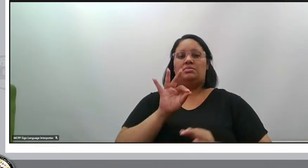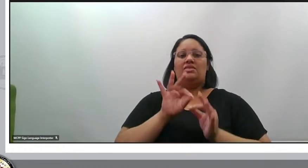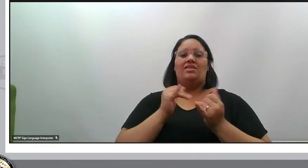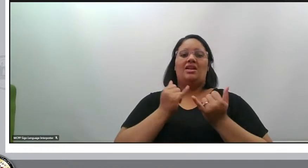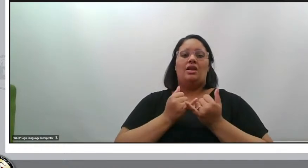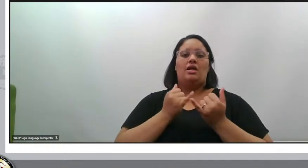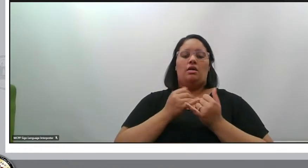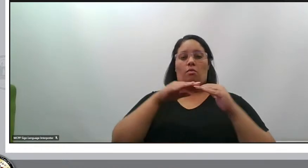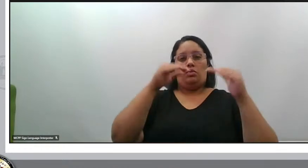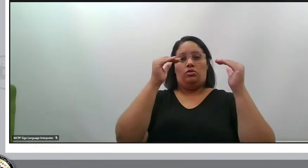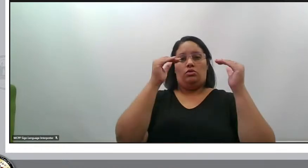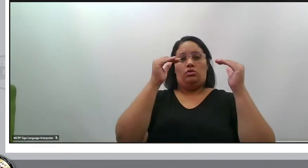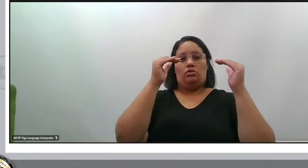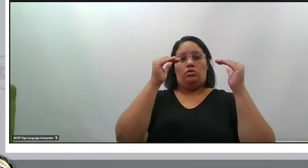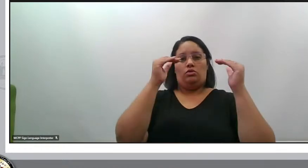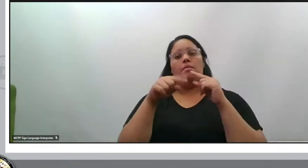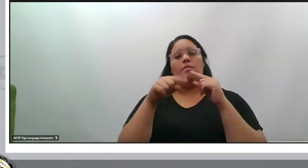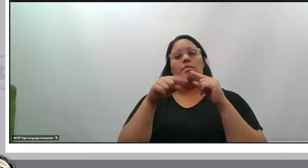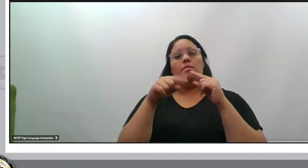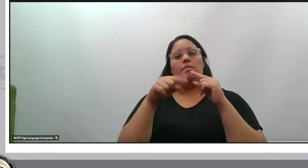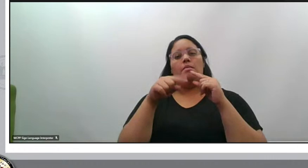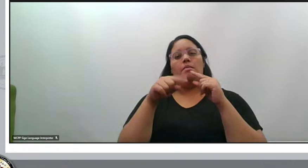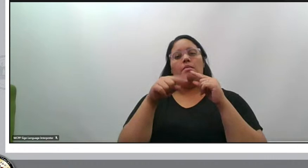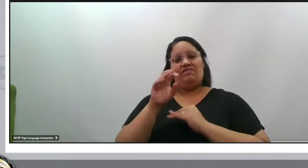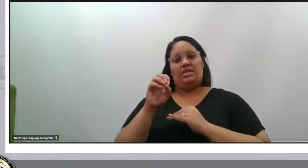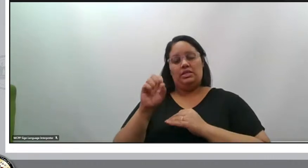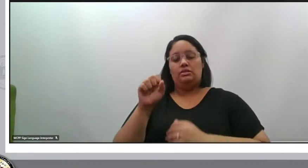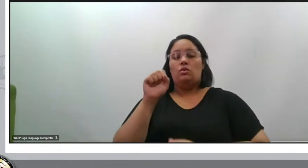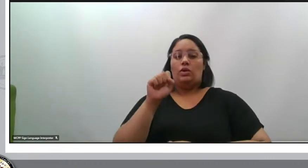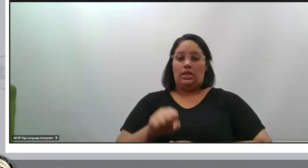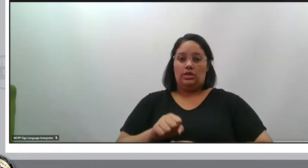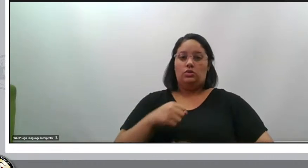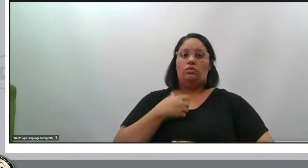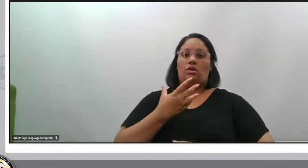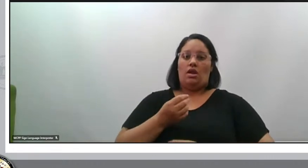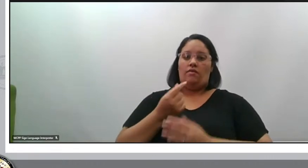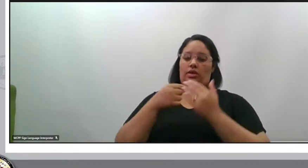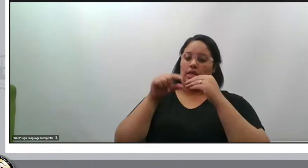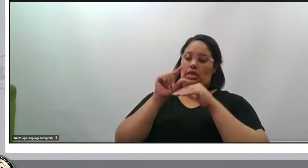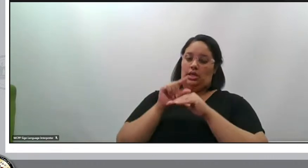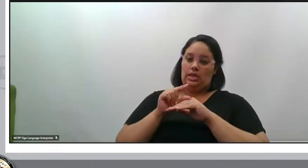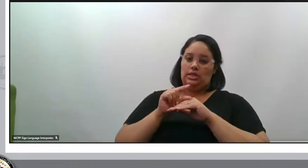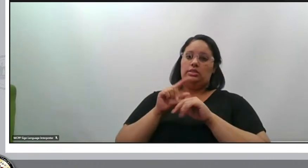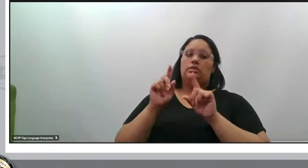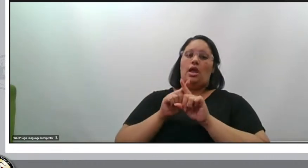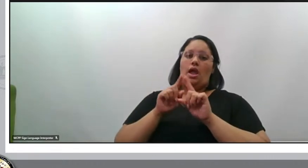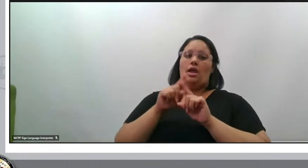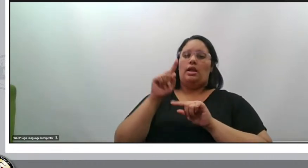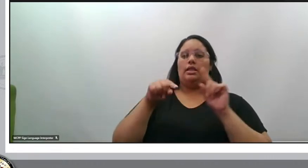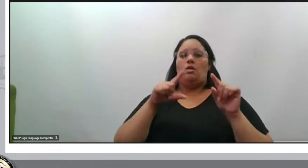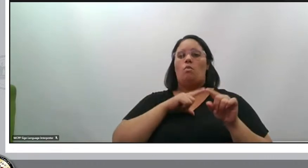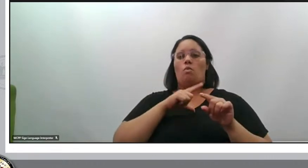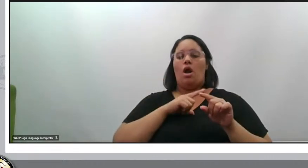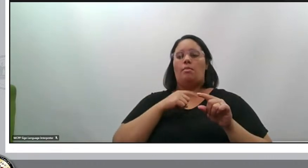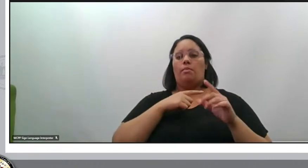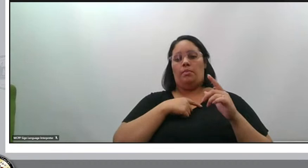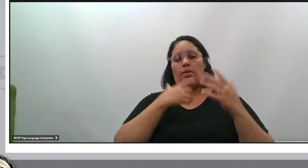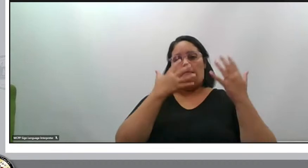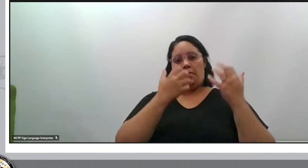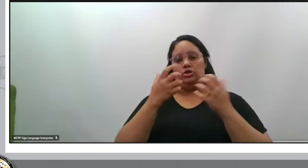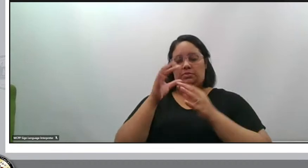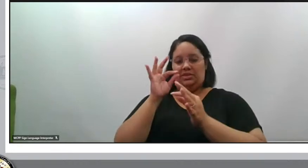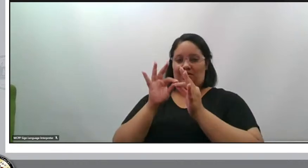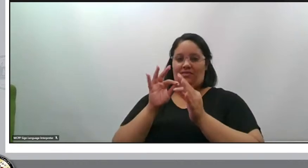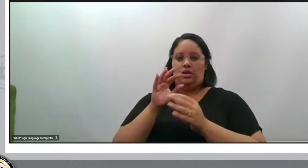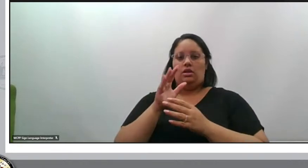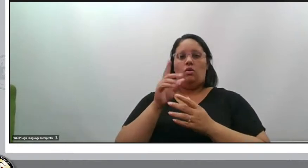on the top, with regards to audit fees, yes, there is a increase, and if we look at trends, it is less. However, we do budget specifically with regards to what